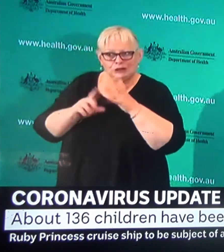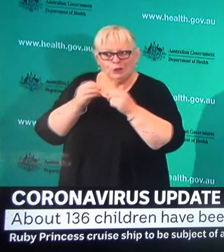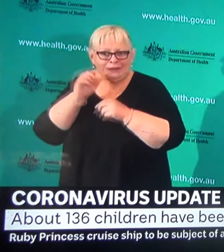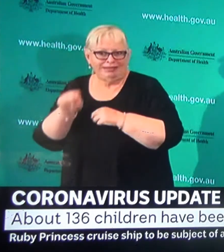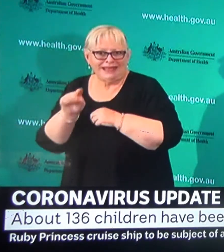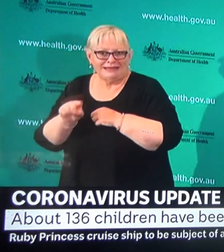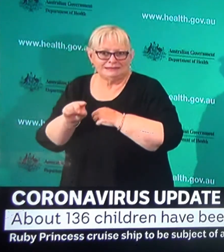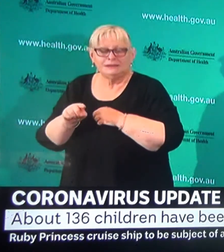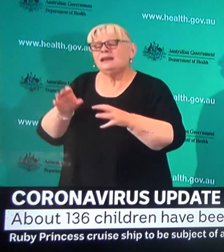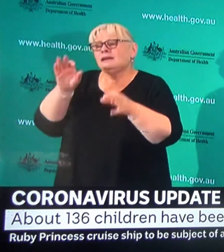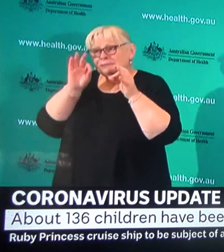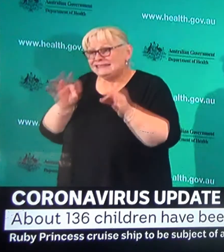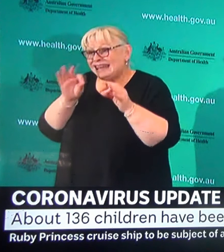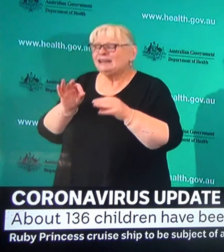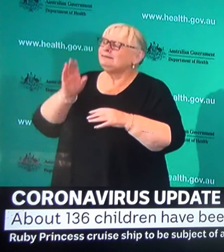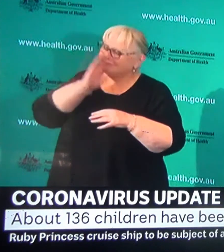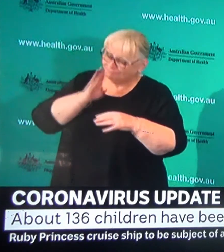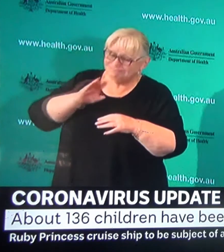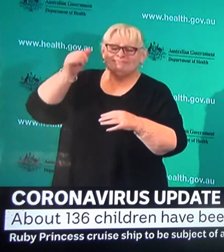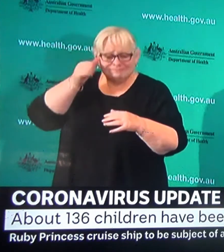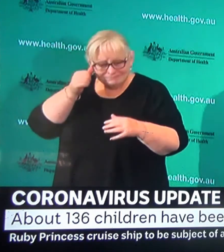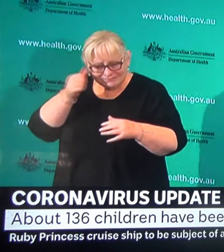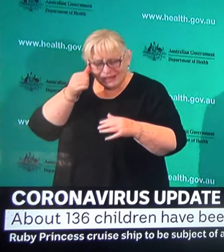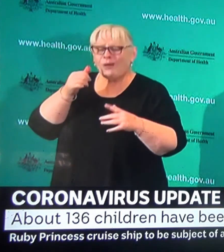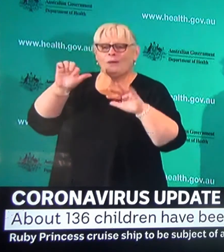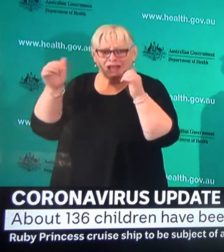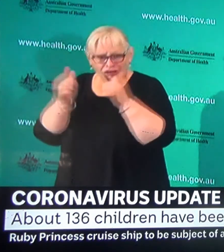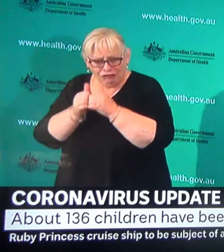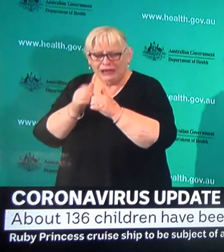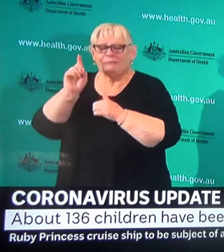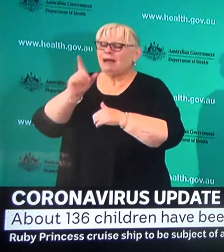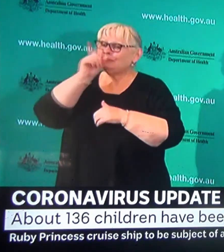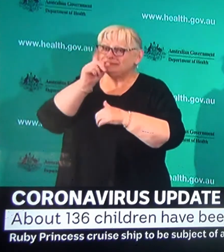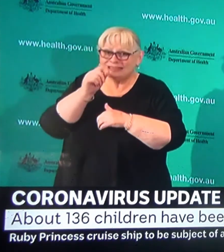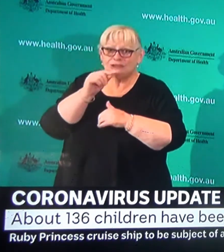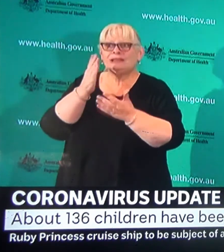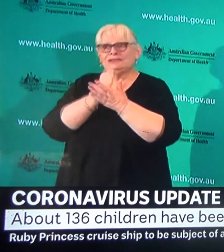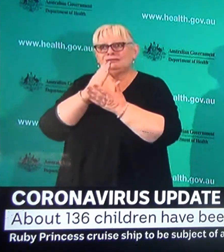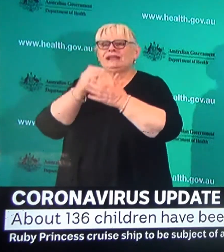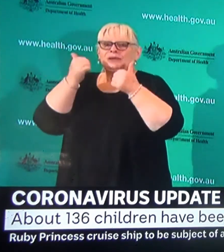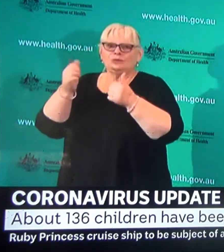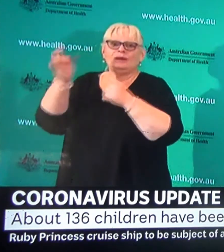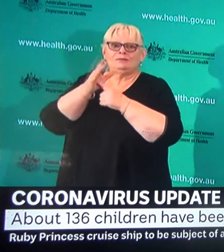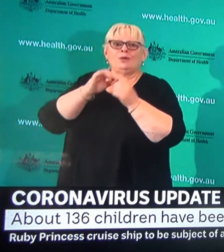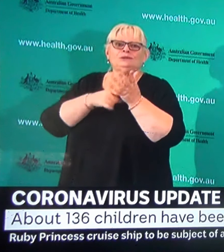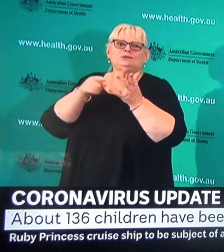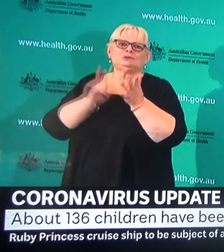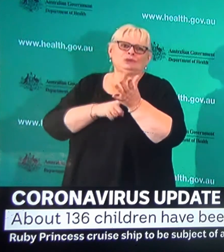particularly in relation to privacy. We couldn't agree more, but that it is a potential important tool at our